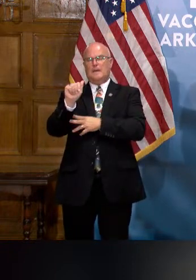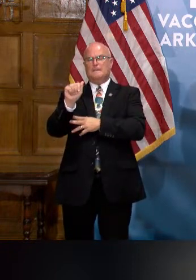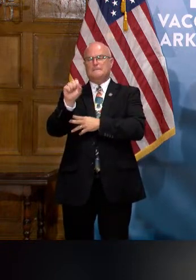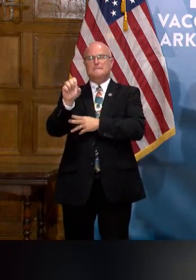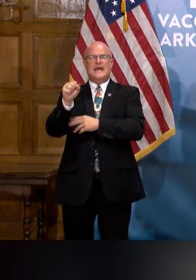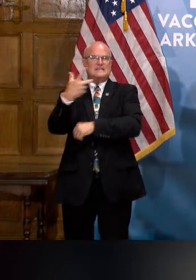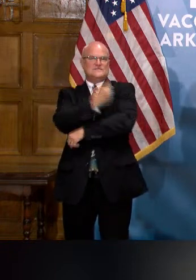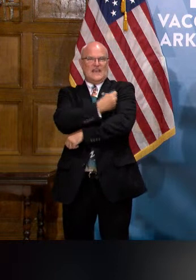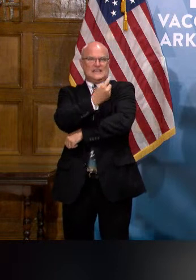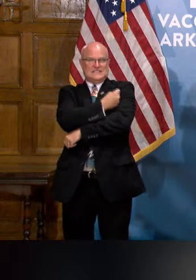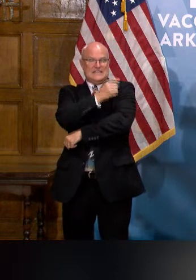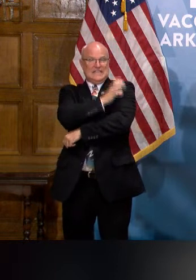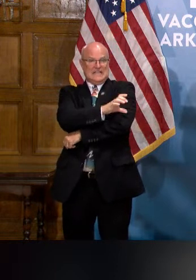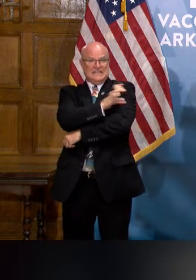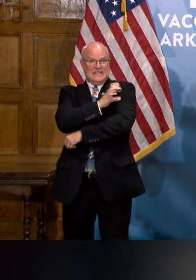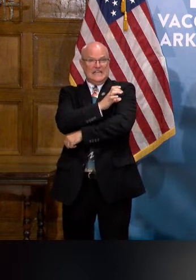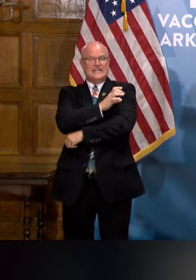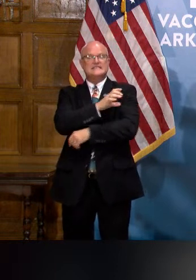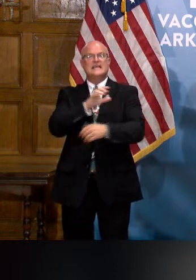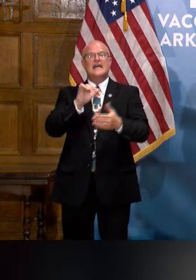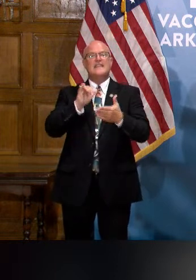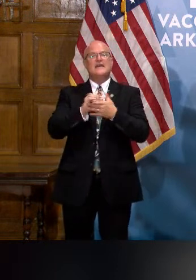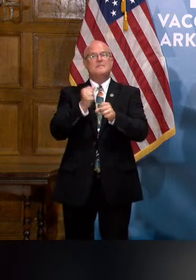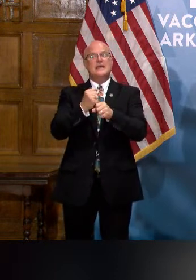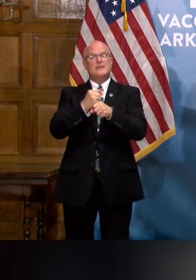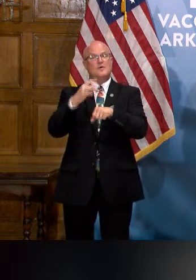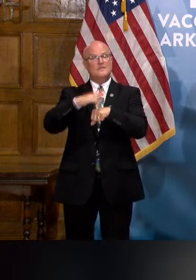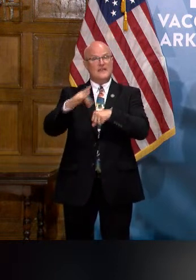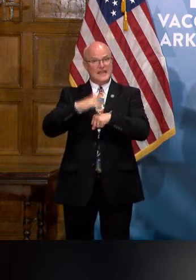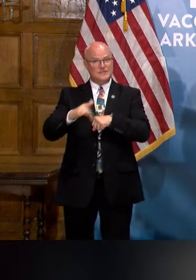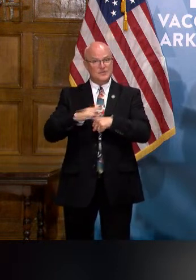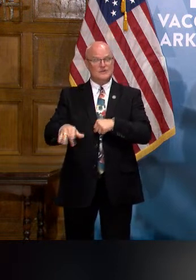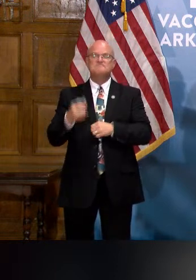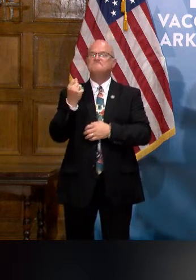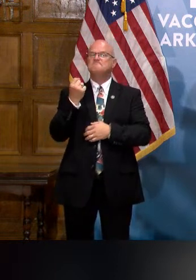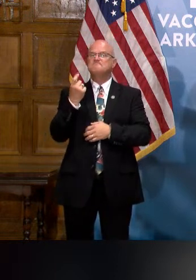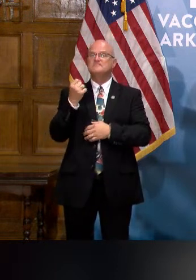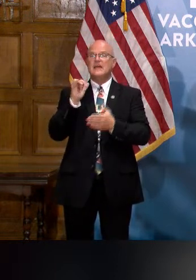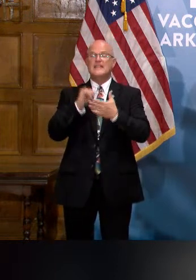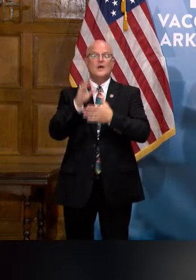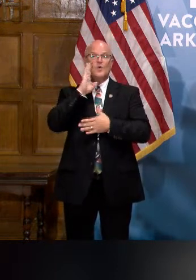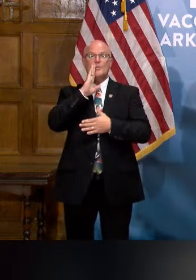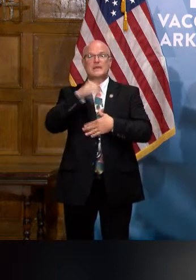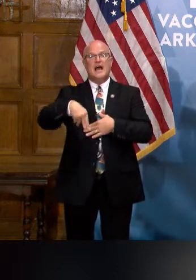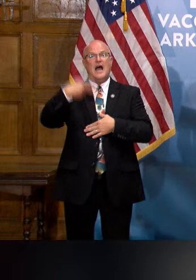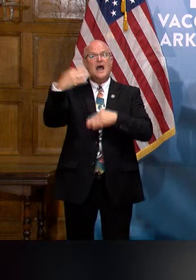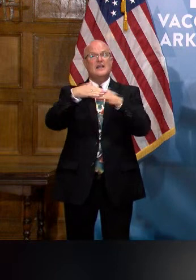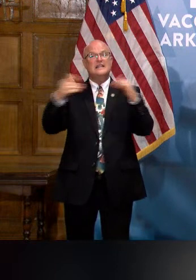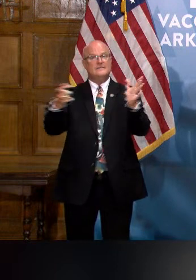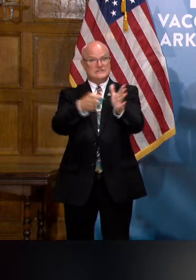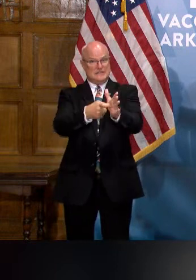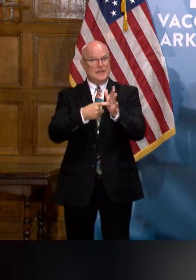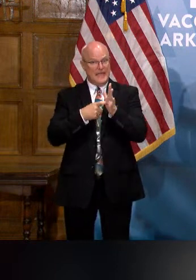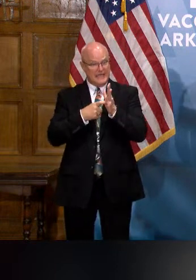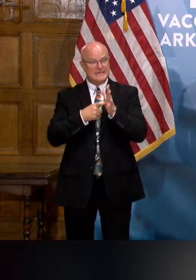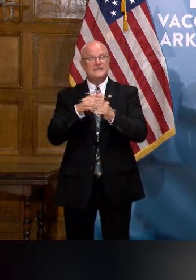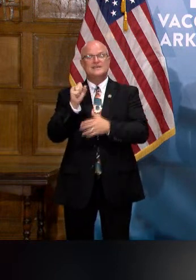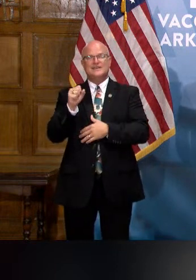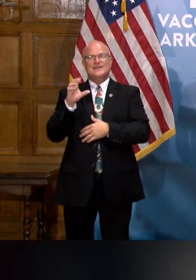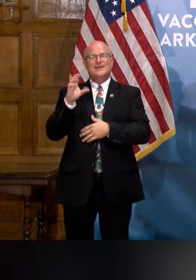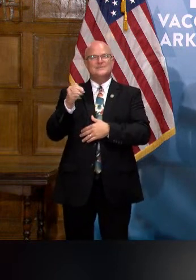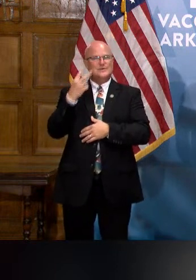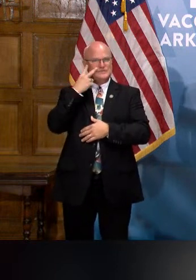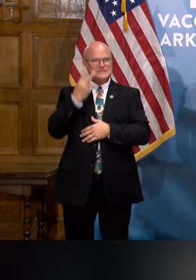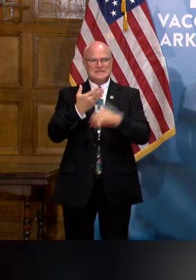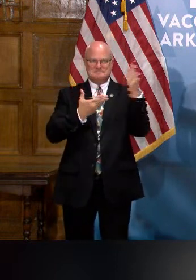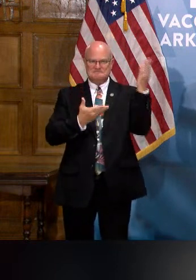clinics to make the booster shot more available, and understanding that there's going to be a higher level of demand. And so you